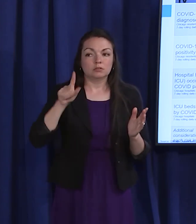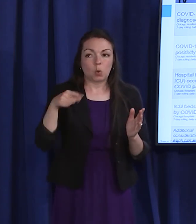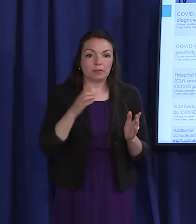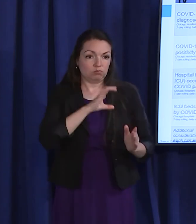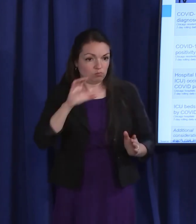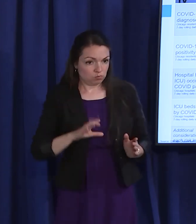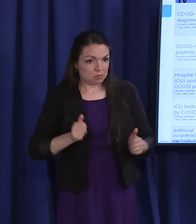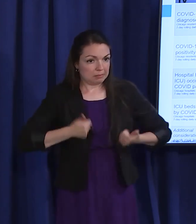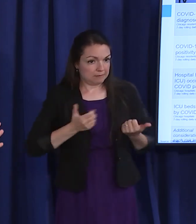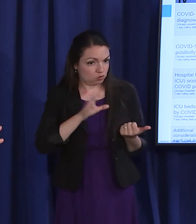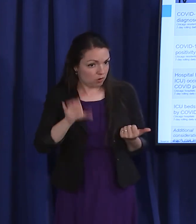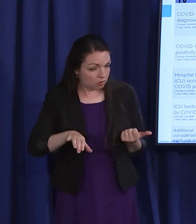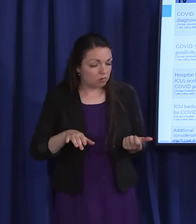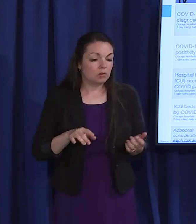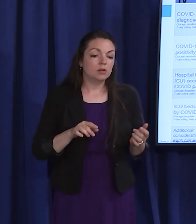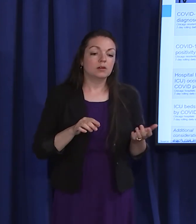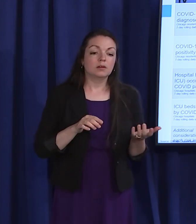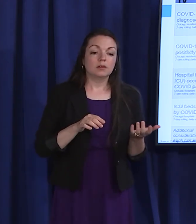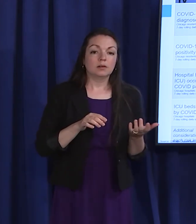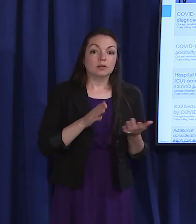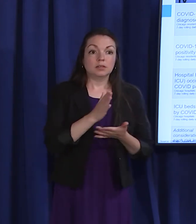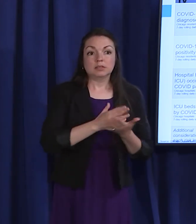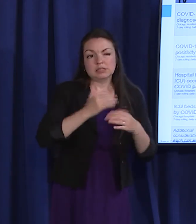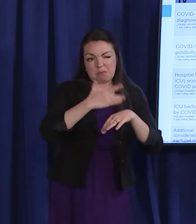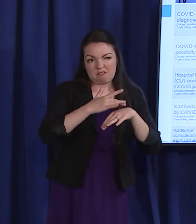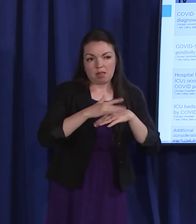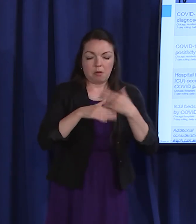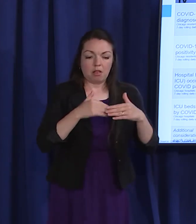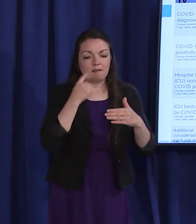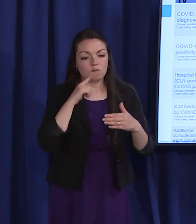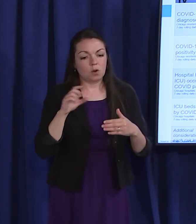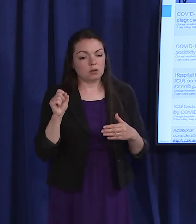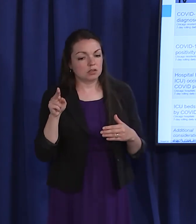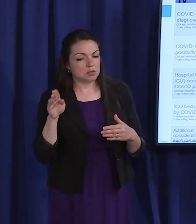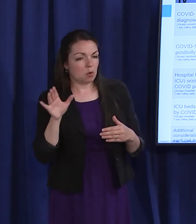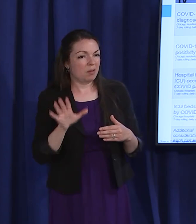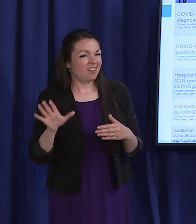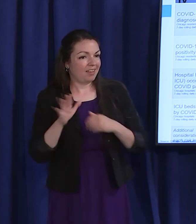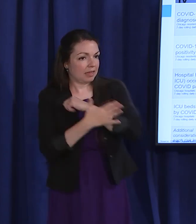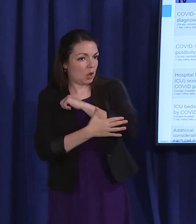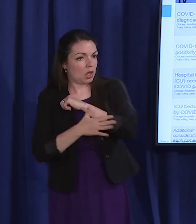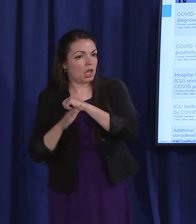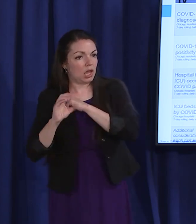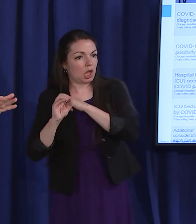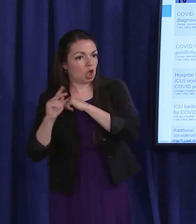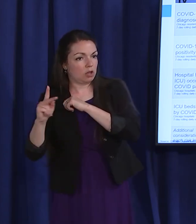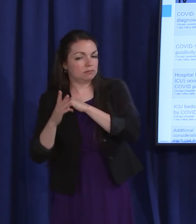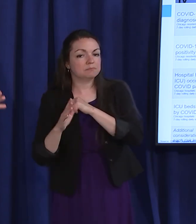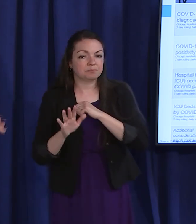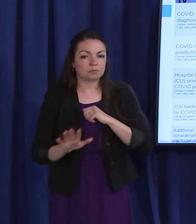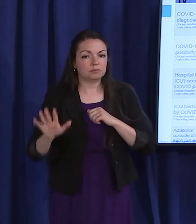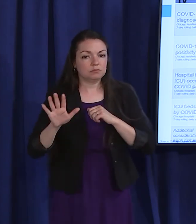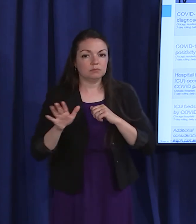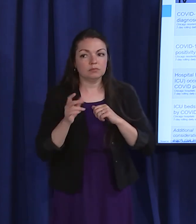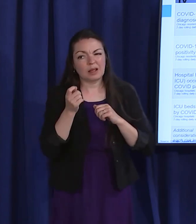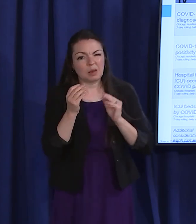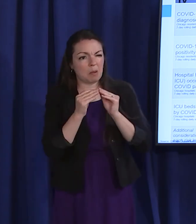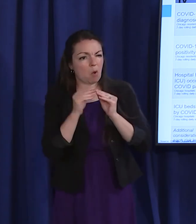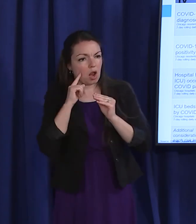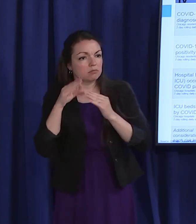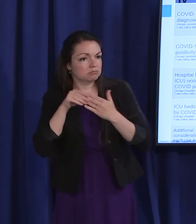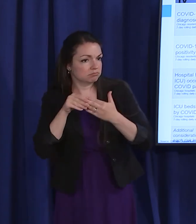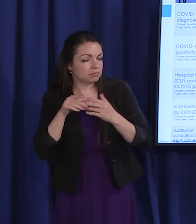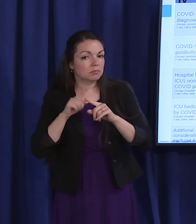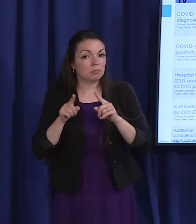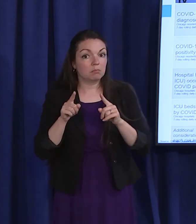Chicago residents, and then we made some available to suburban Cook residents as well. We set a little bit off for some of the areas outside Chicago, but we